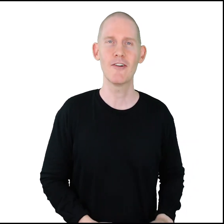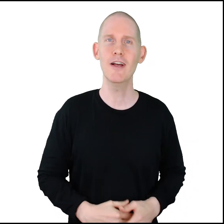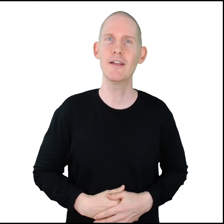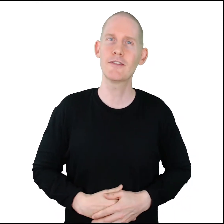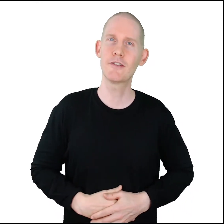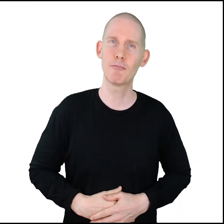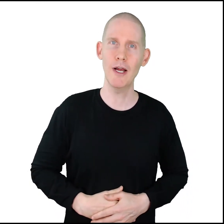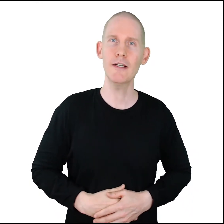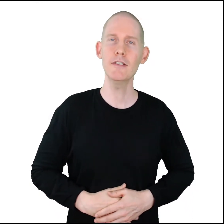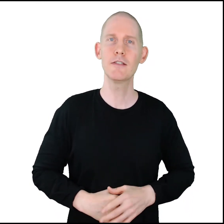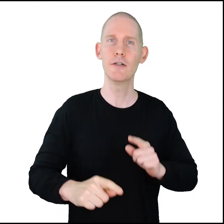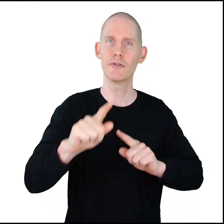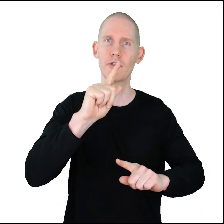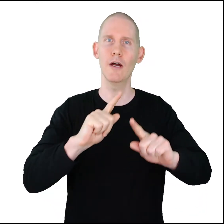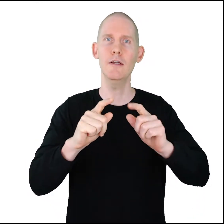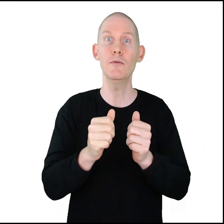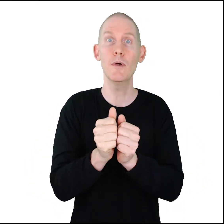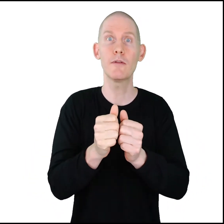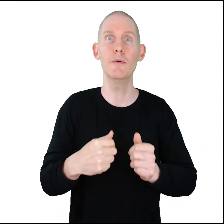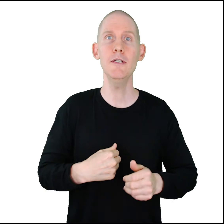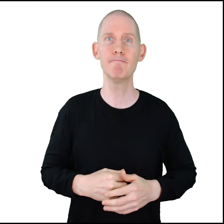right, let's practice. Sign with me.